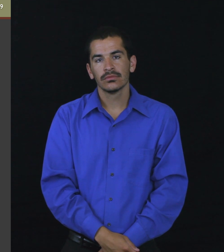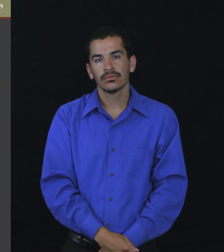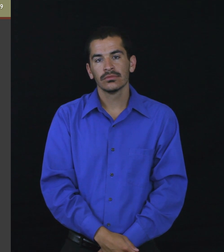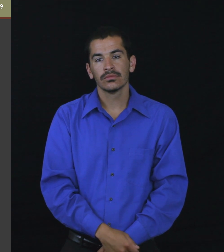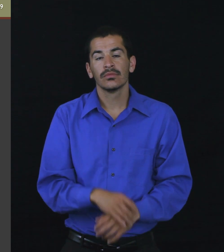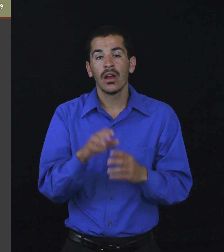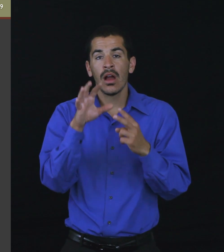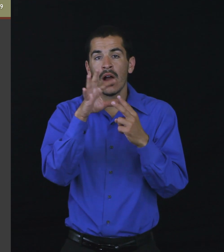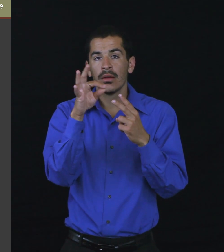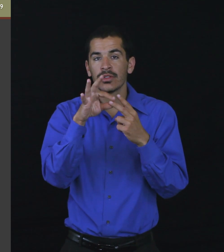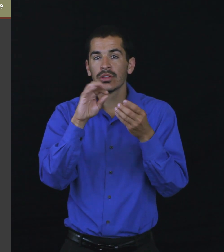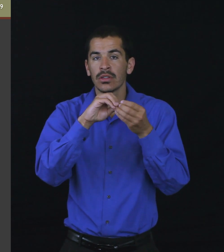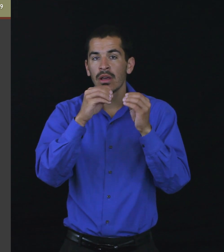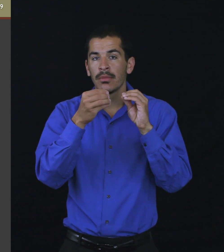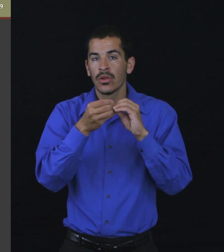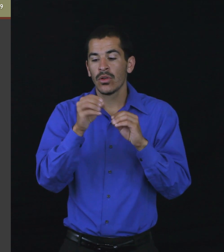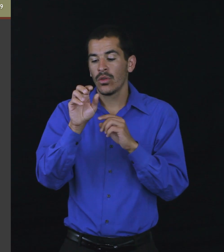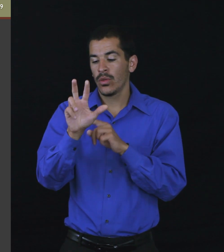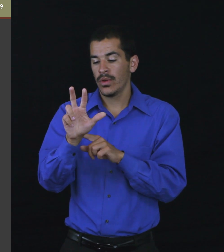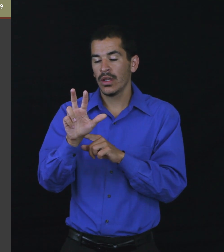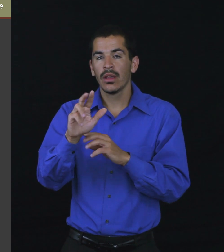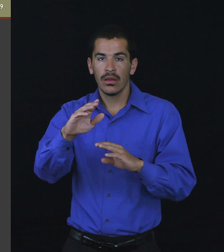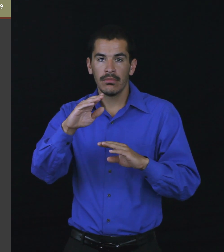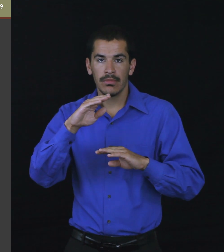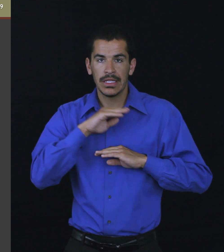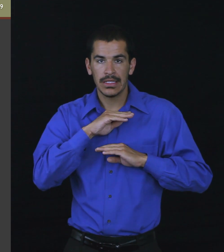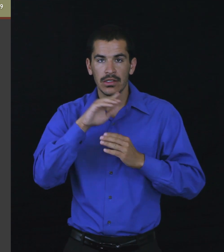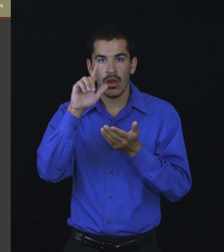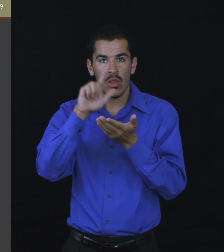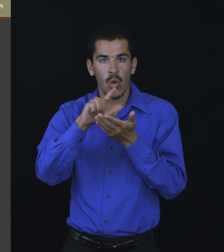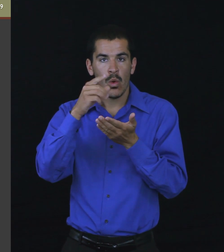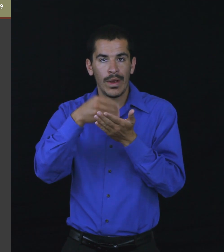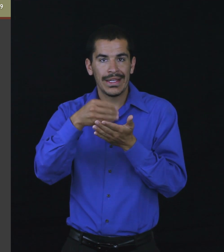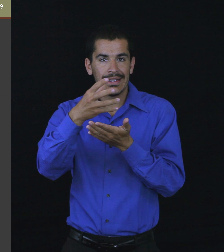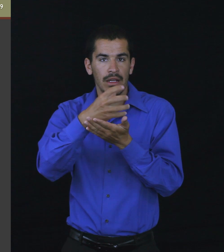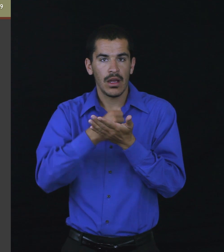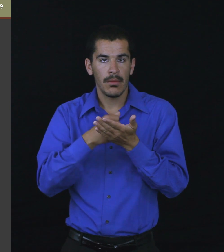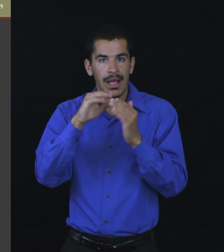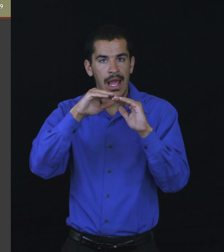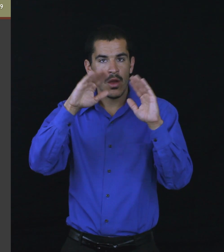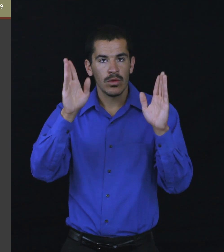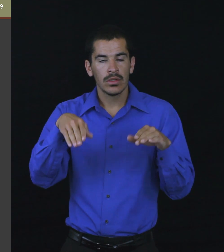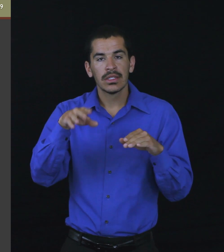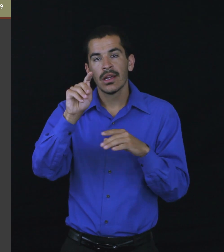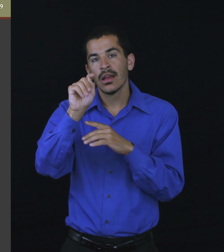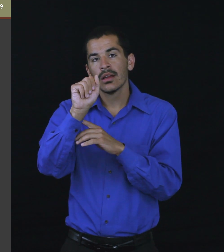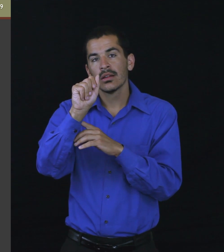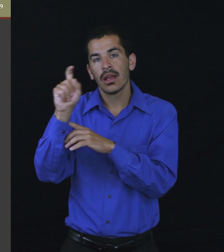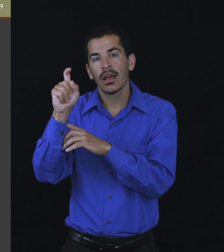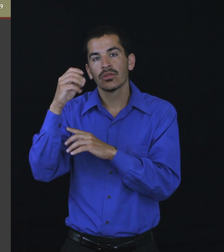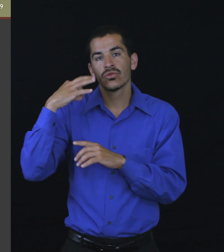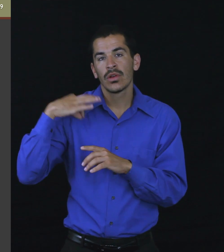Option 3 meets low-income housing tax credit requirements.